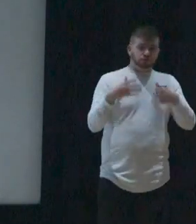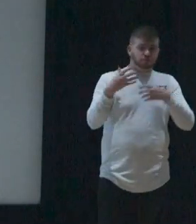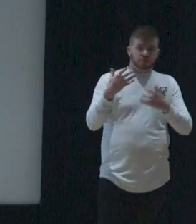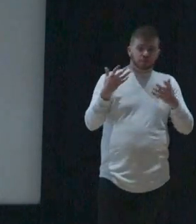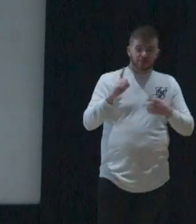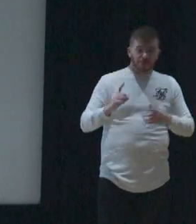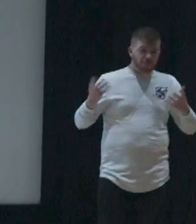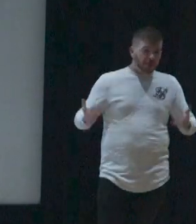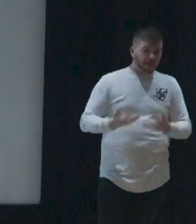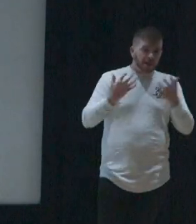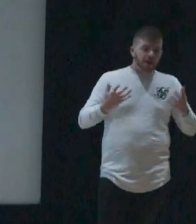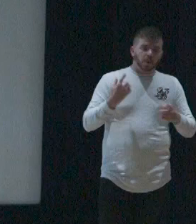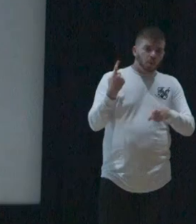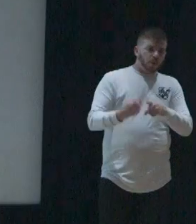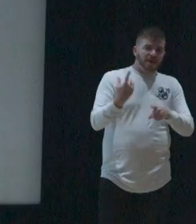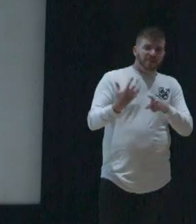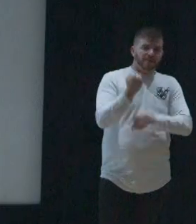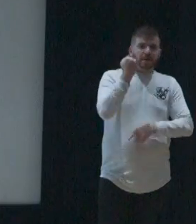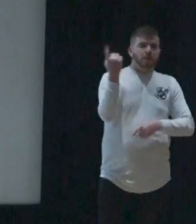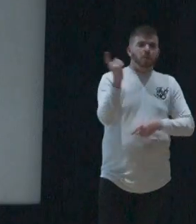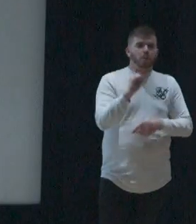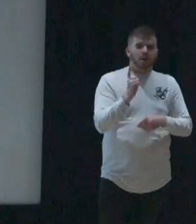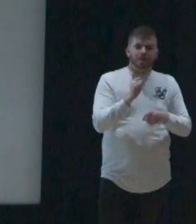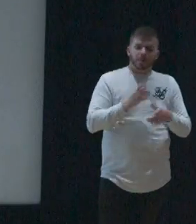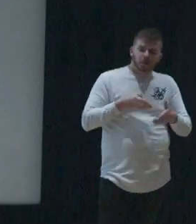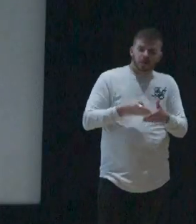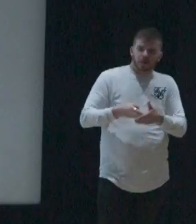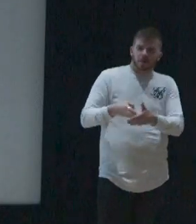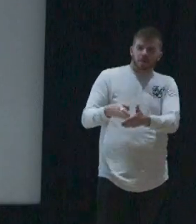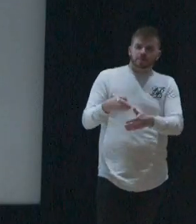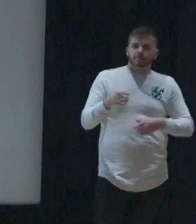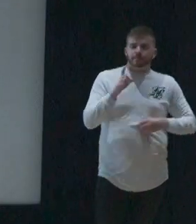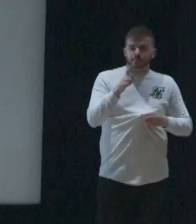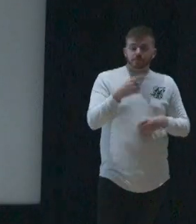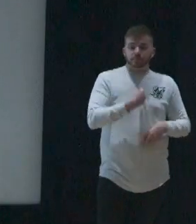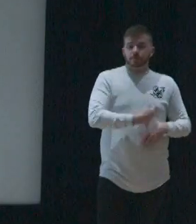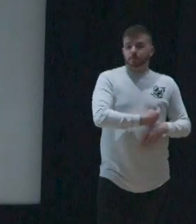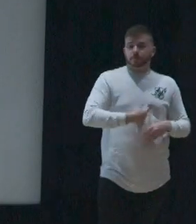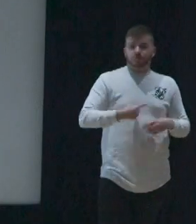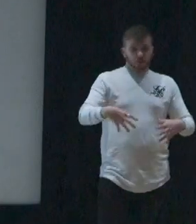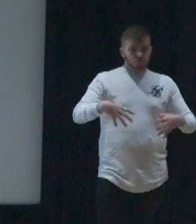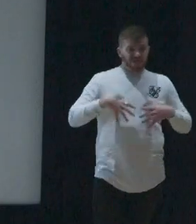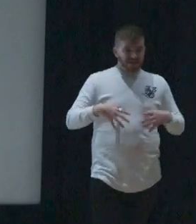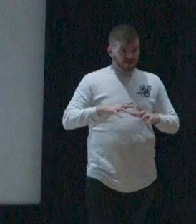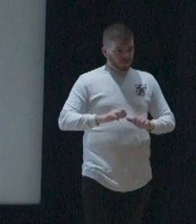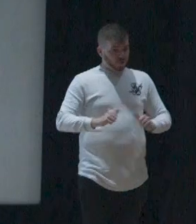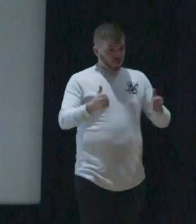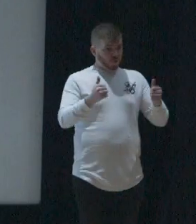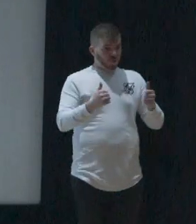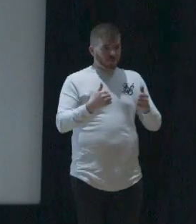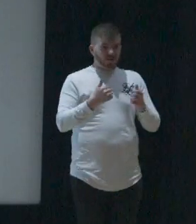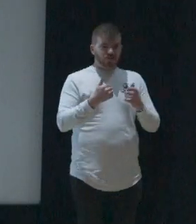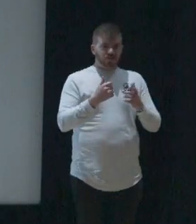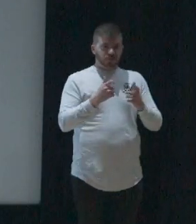quickly found out which of the things people were getting stuck on. But to be honest, we already had quite a good regime